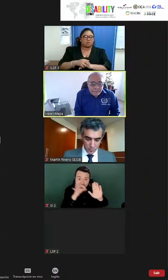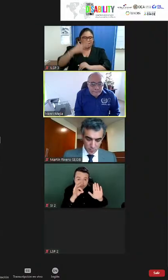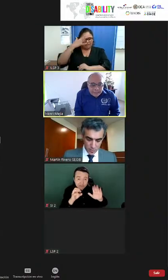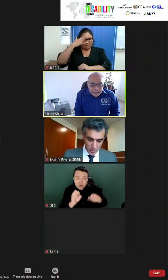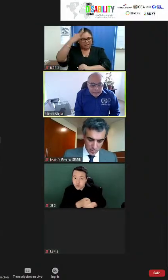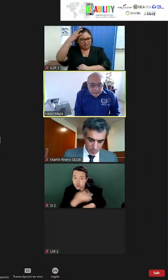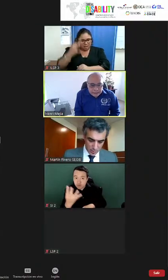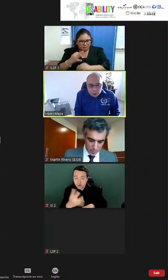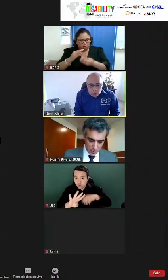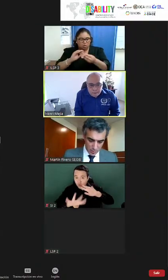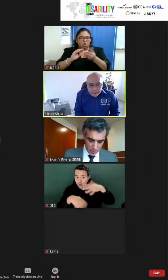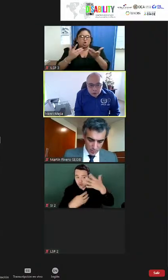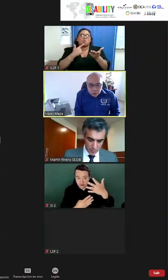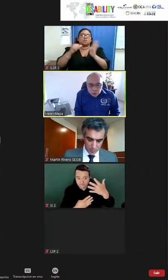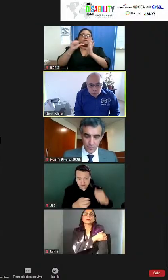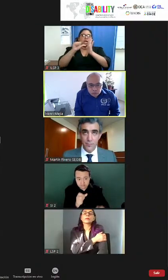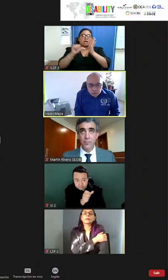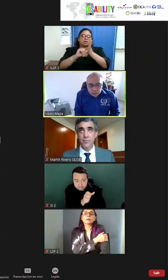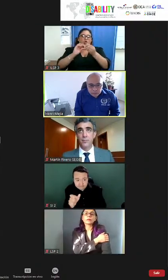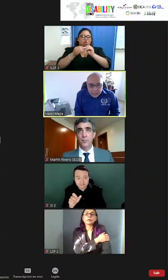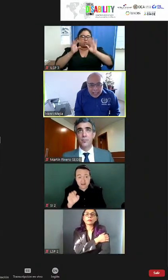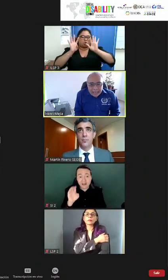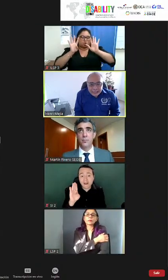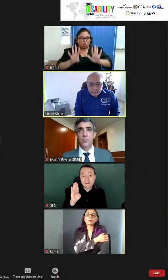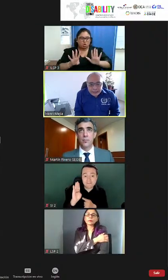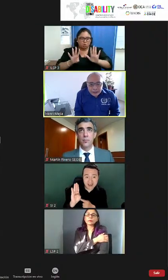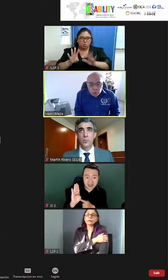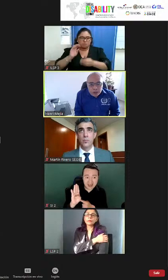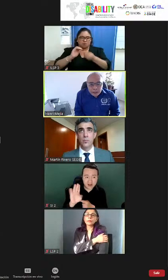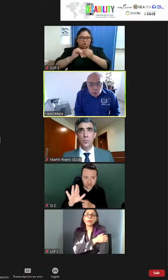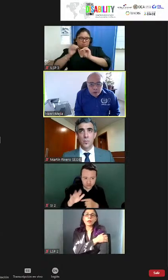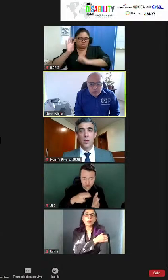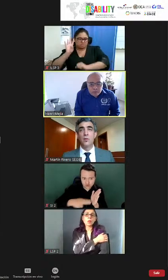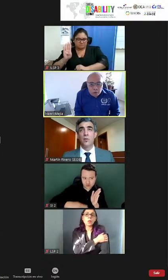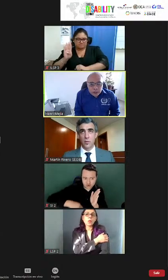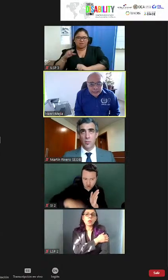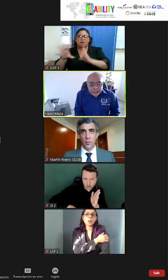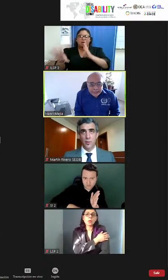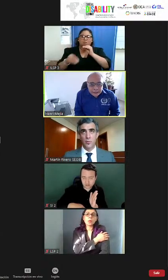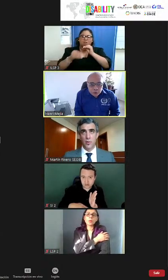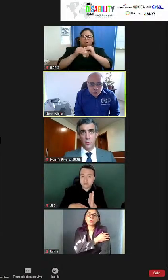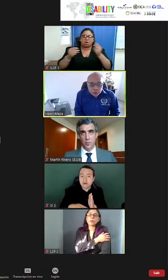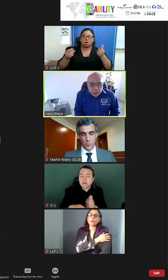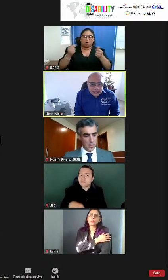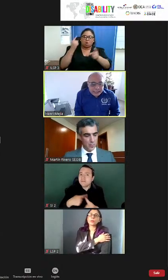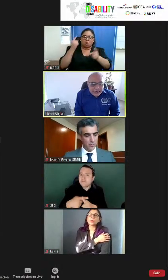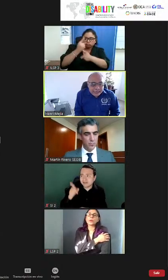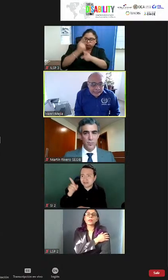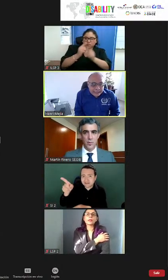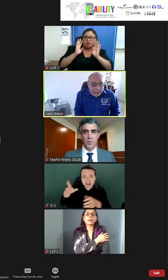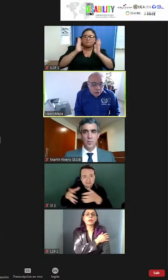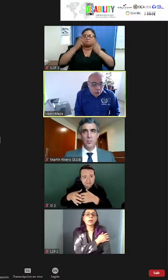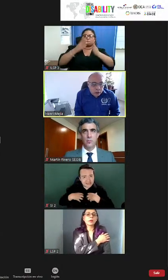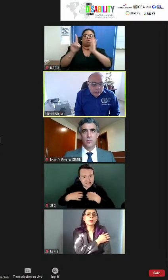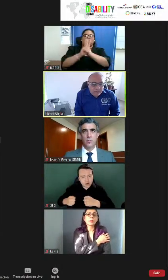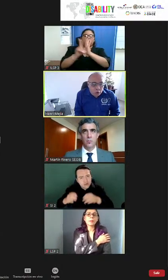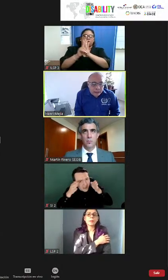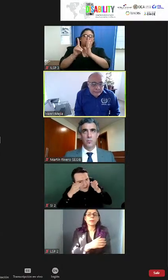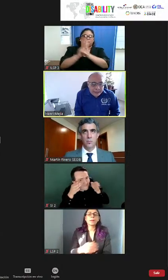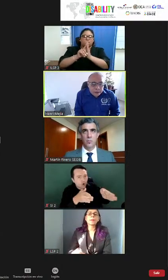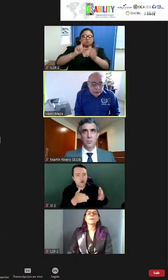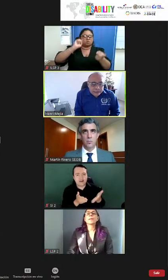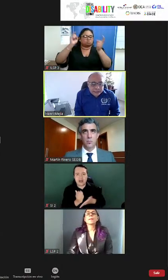pointed out in article 9 paragraph b of the convention in addition to a proper